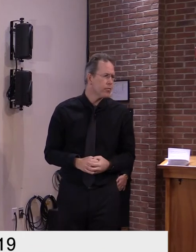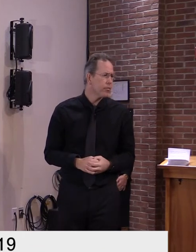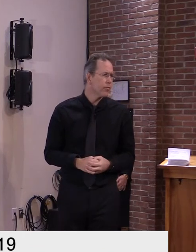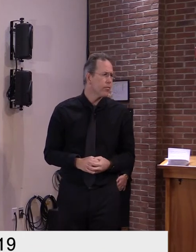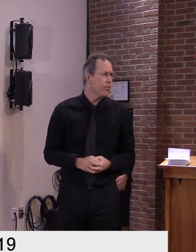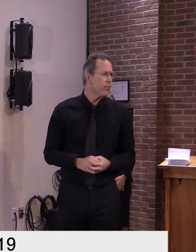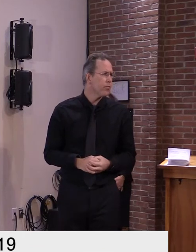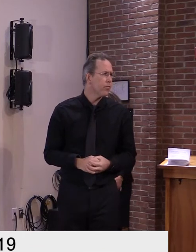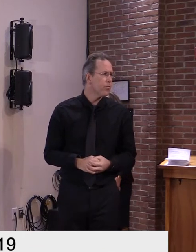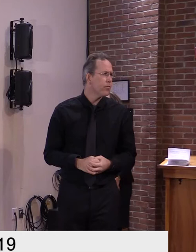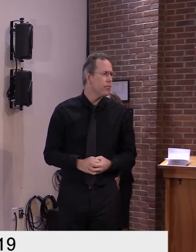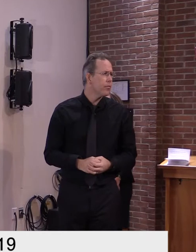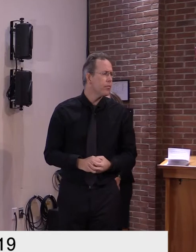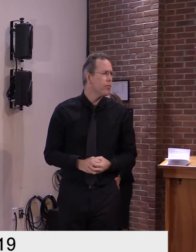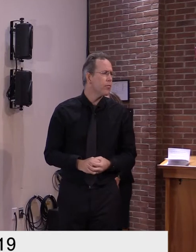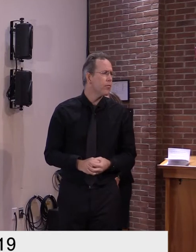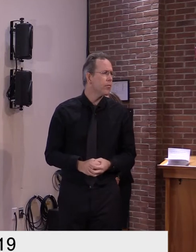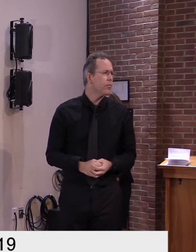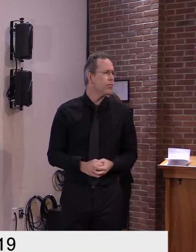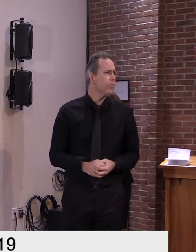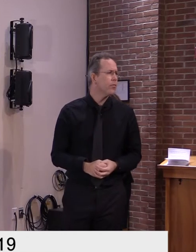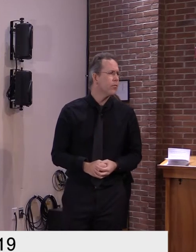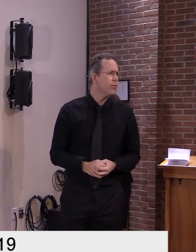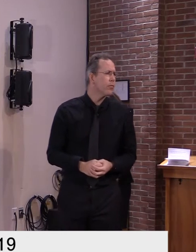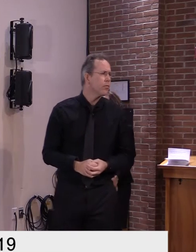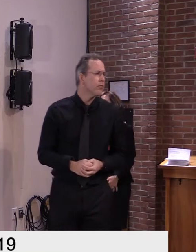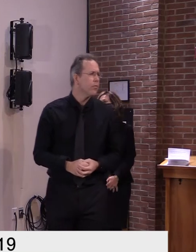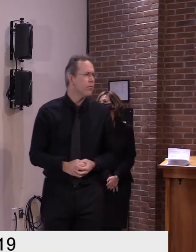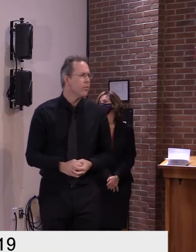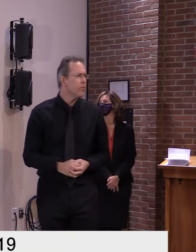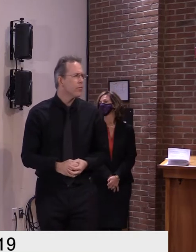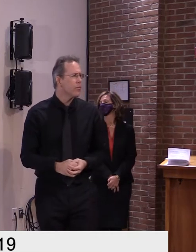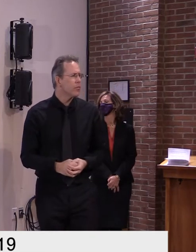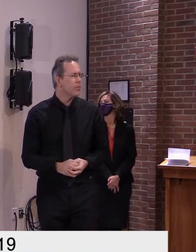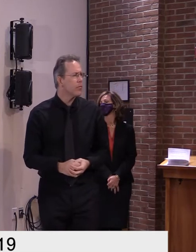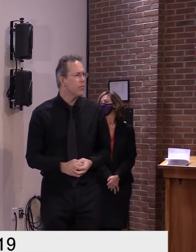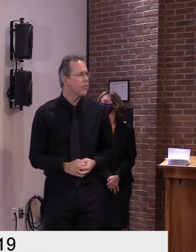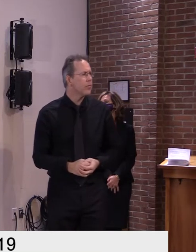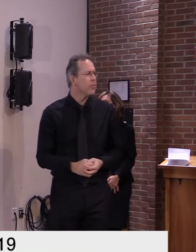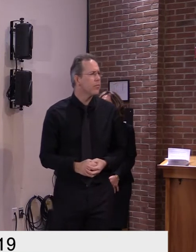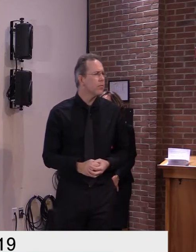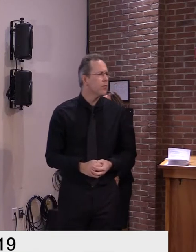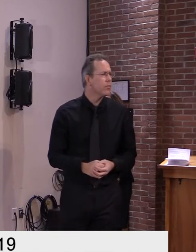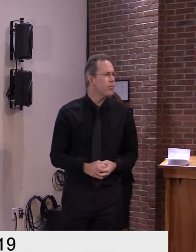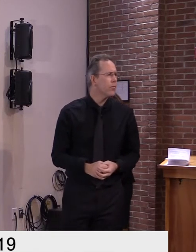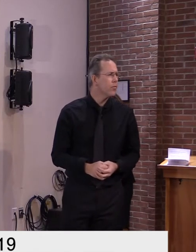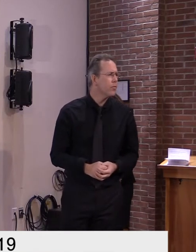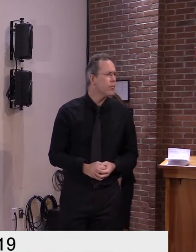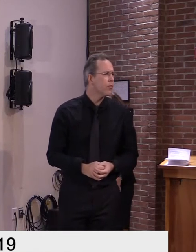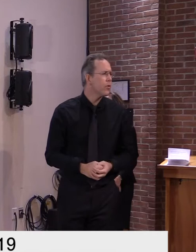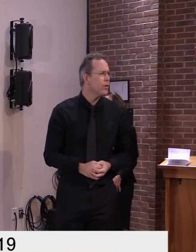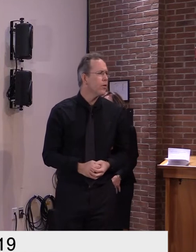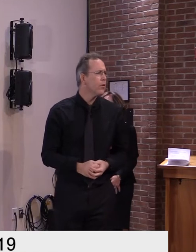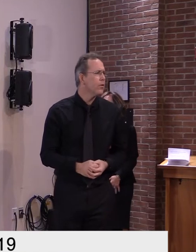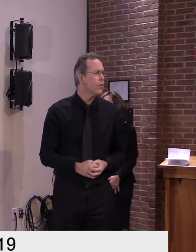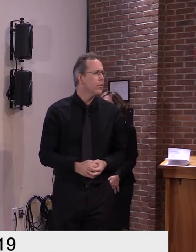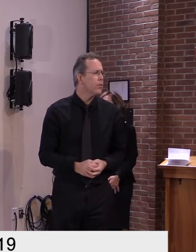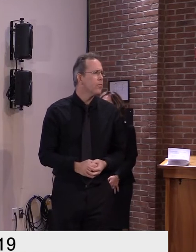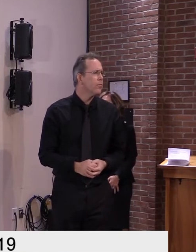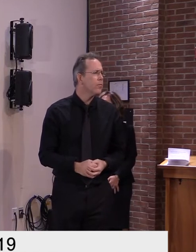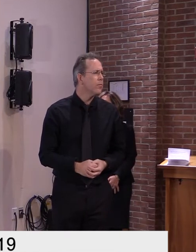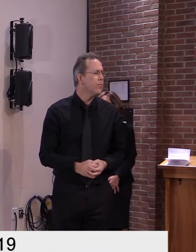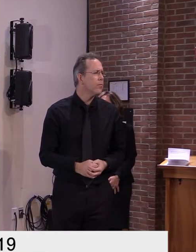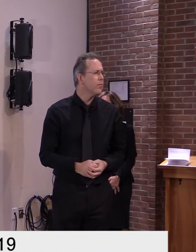about treatment of people with COVID. The New York Times apparently reported last week that